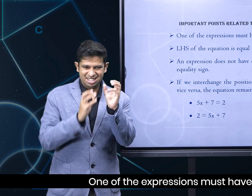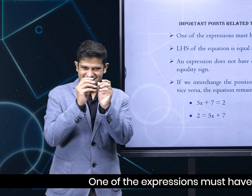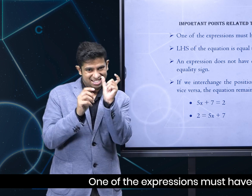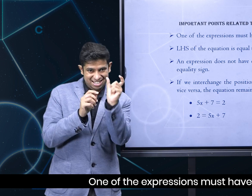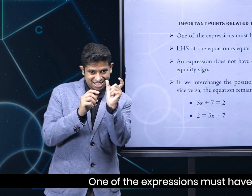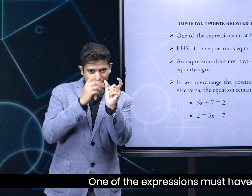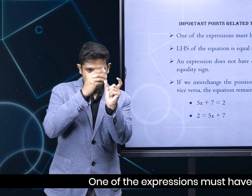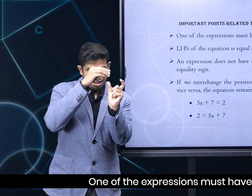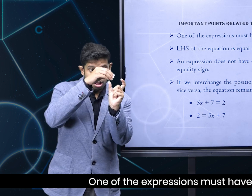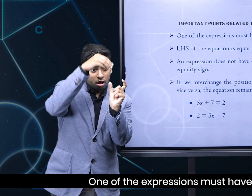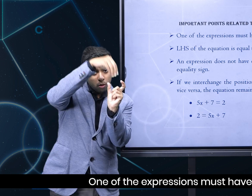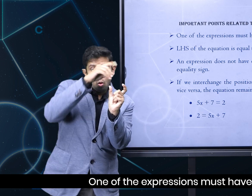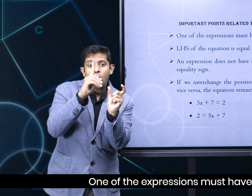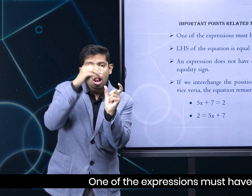One of the expressions must have a variable.